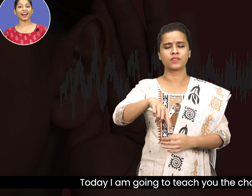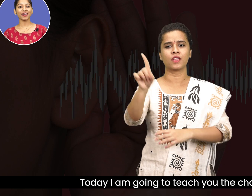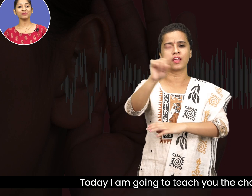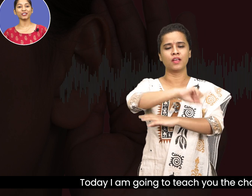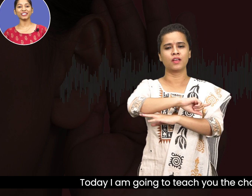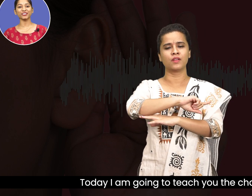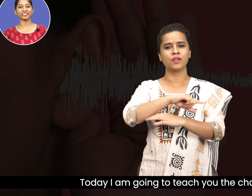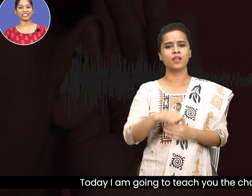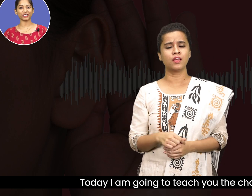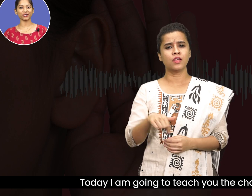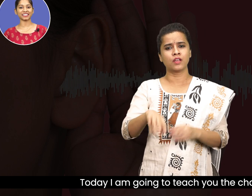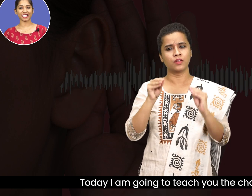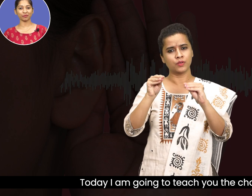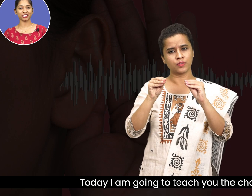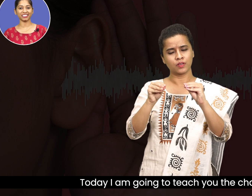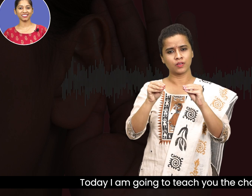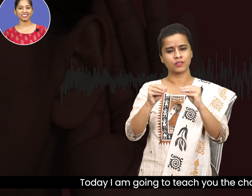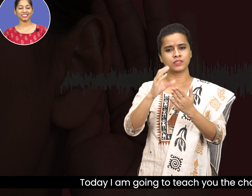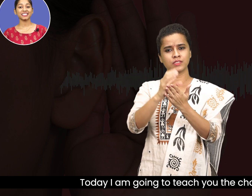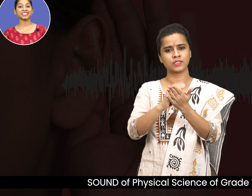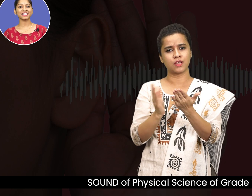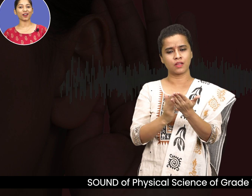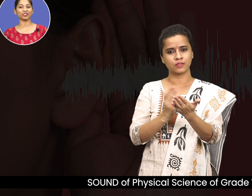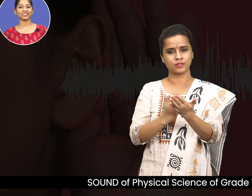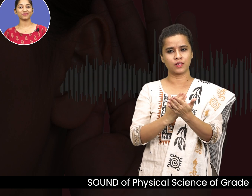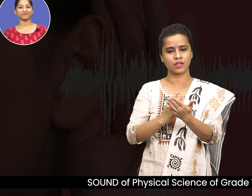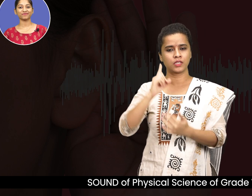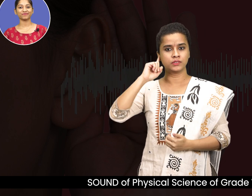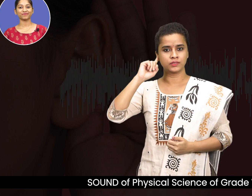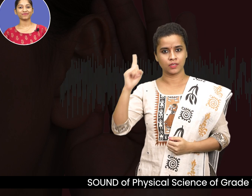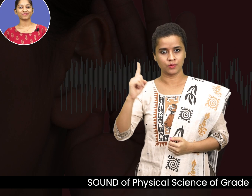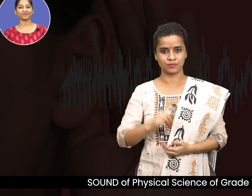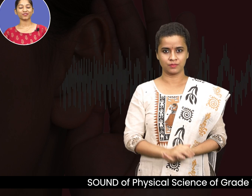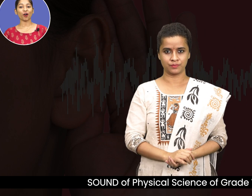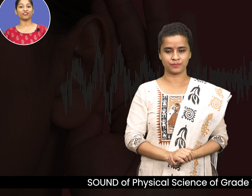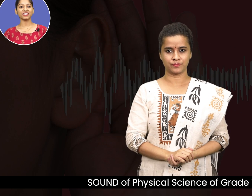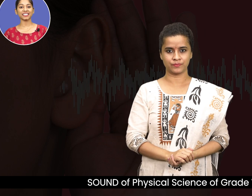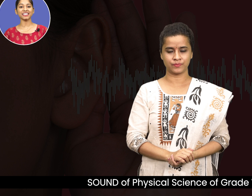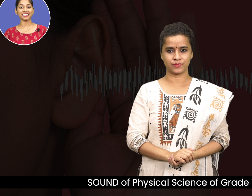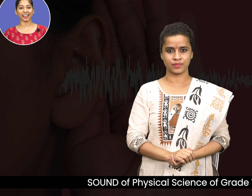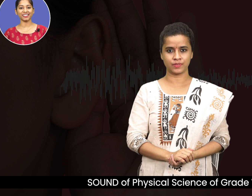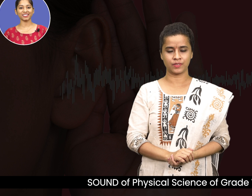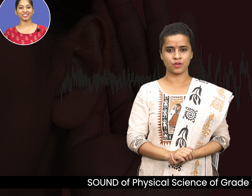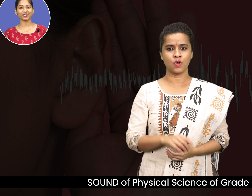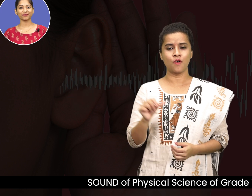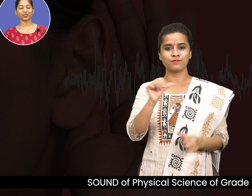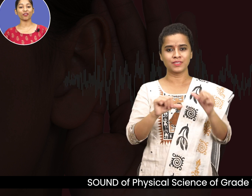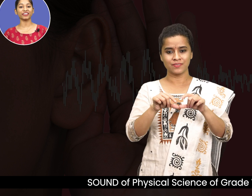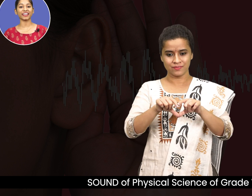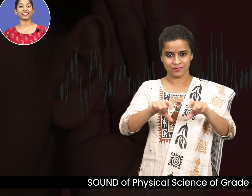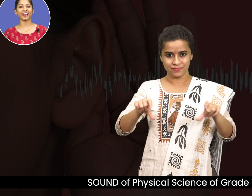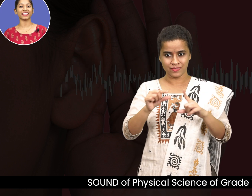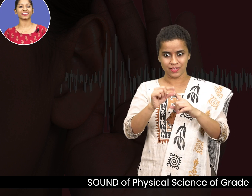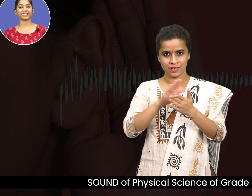Today I am going to teach you the chapter Sound of Physical Science